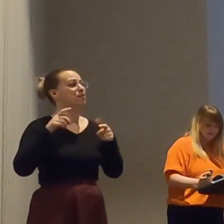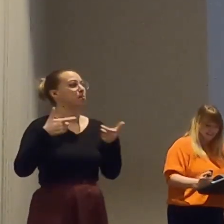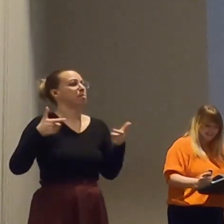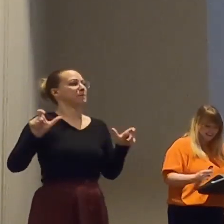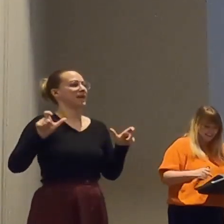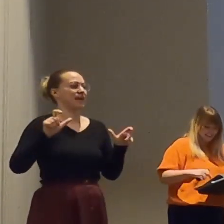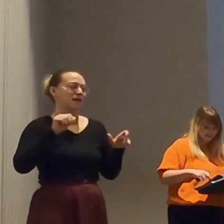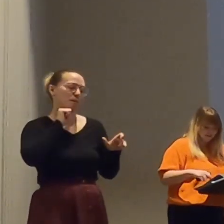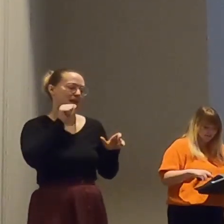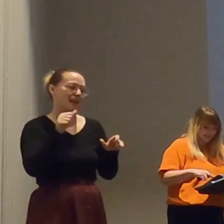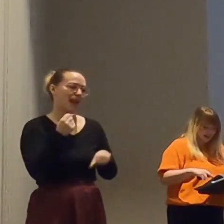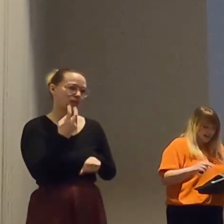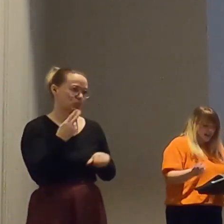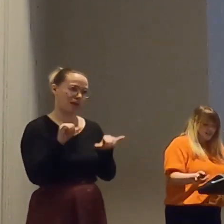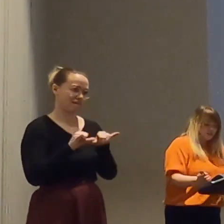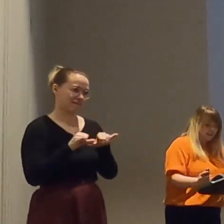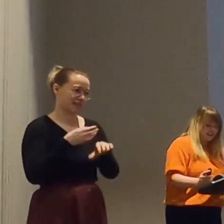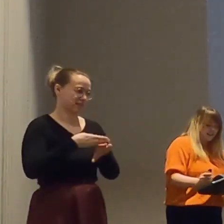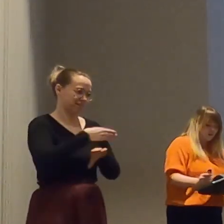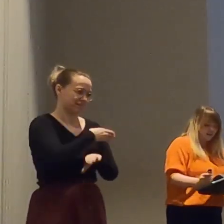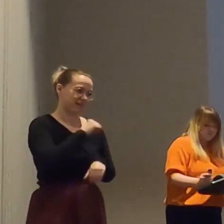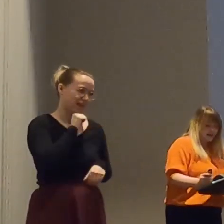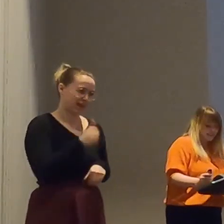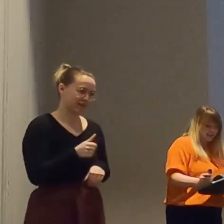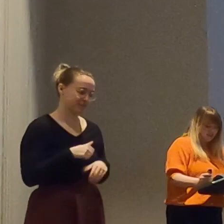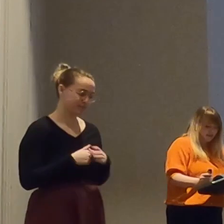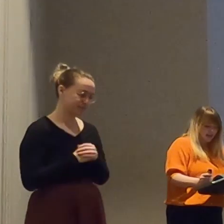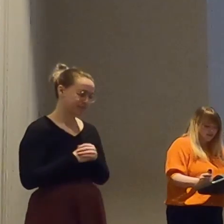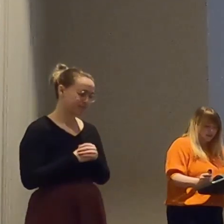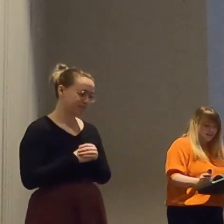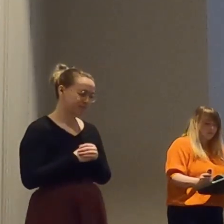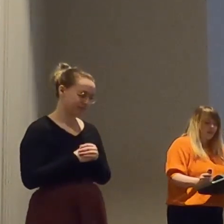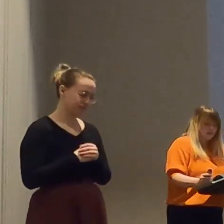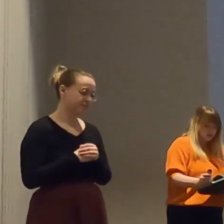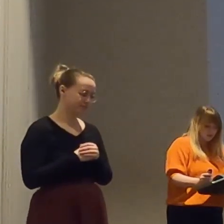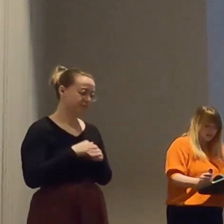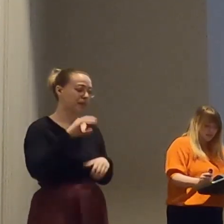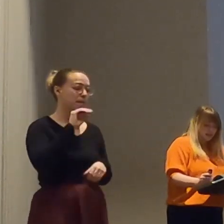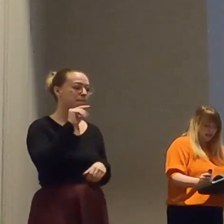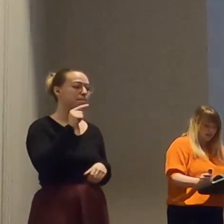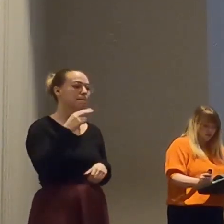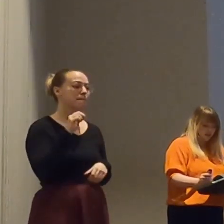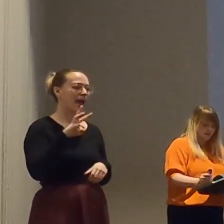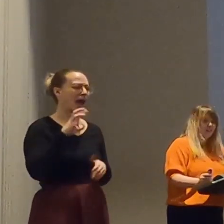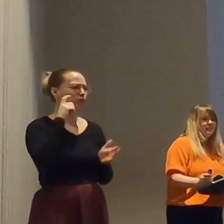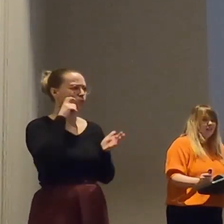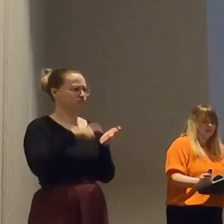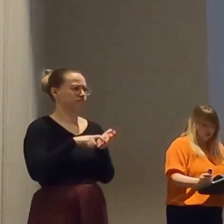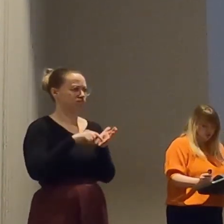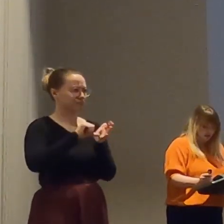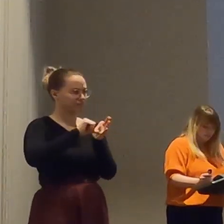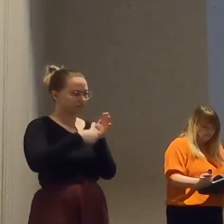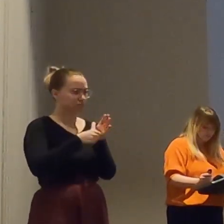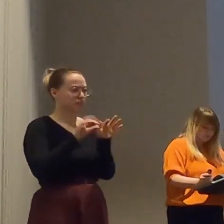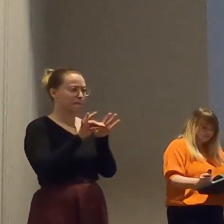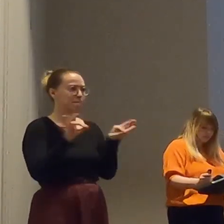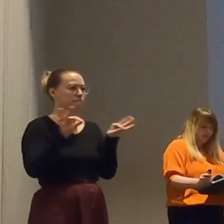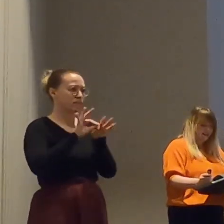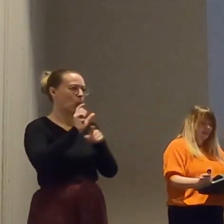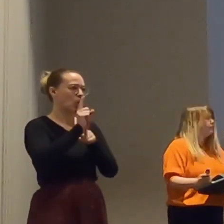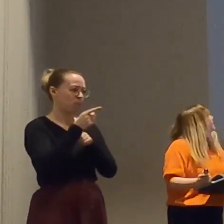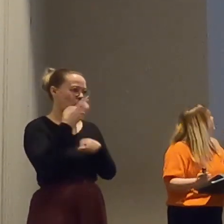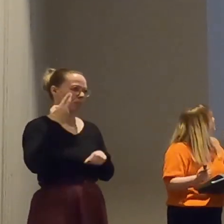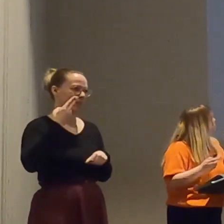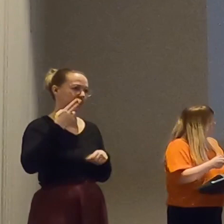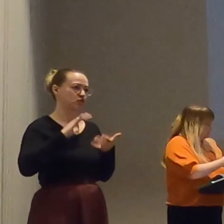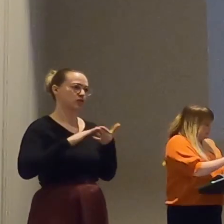not 12 feet large. So in this work, Massey has recounted some key moments in the history of the city of Detroit.